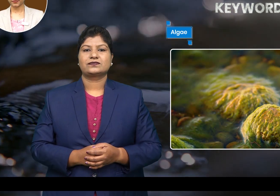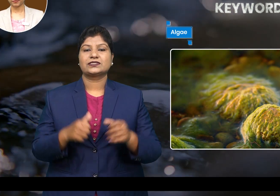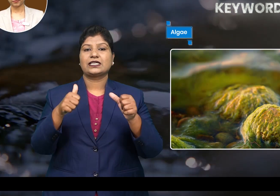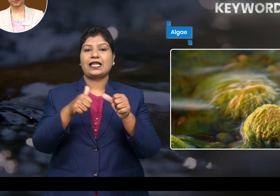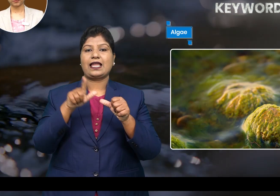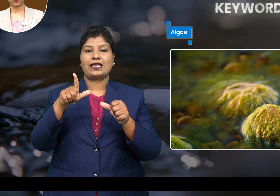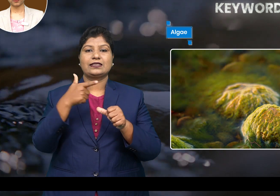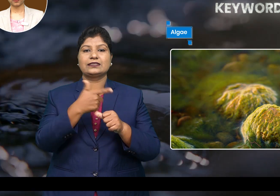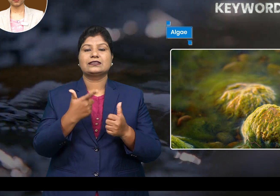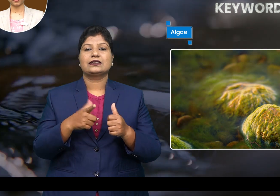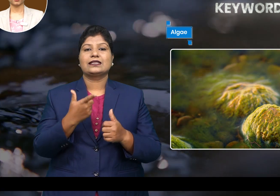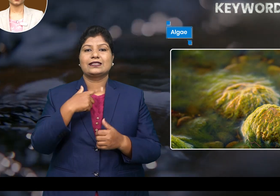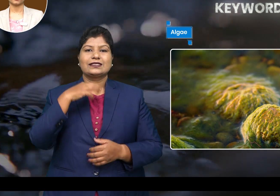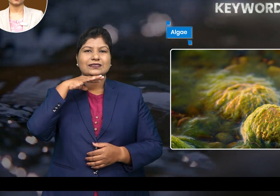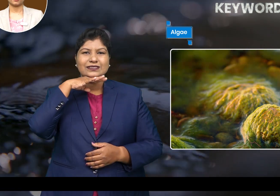algae,